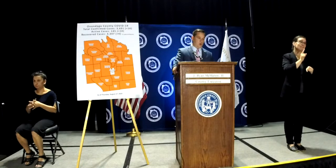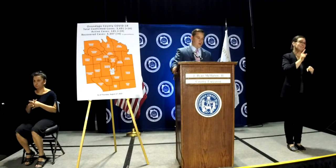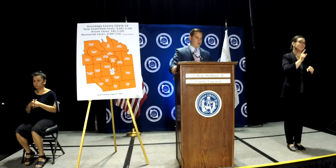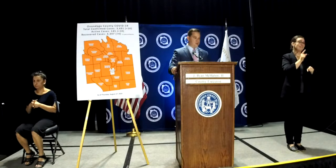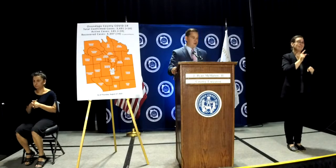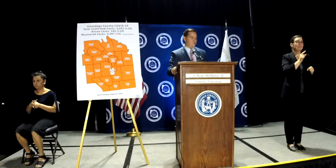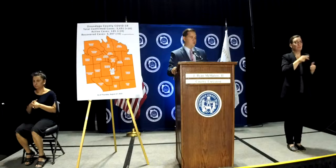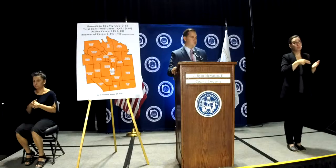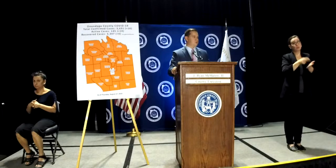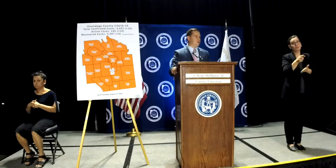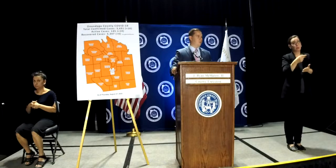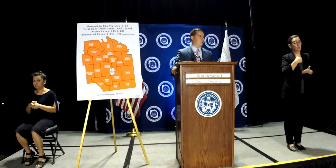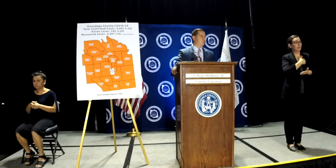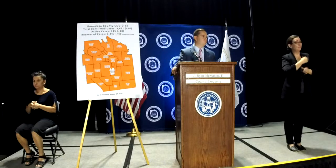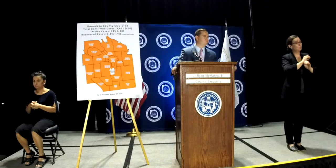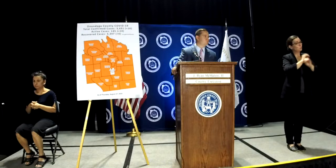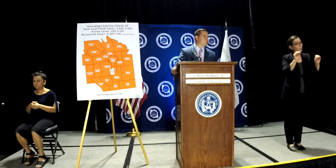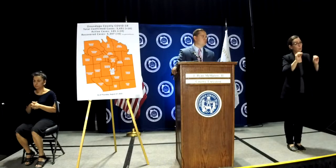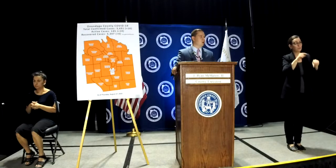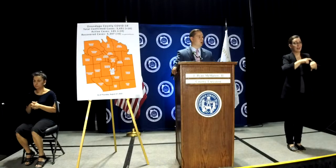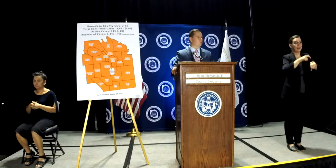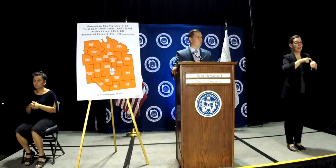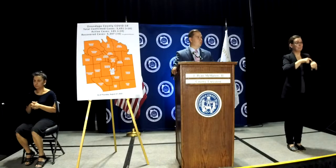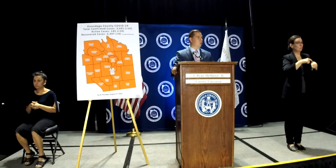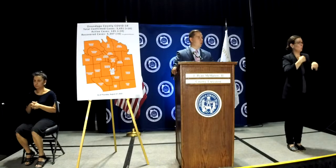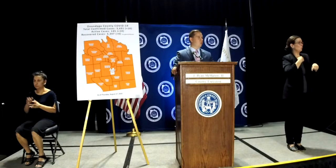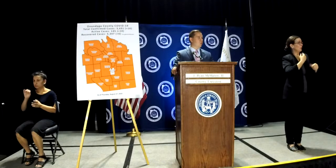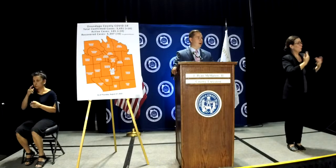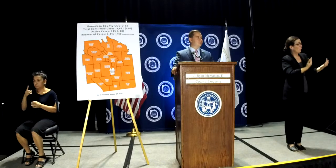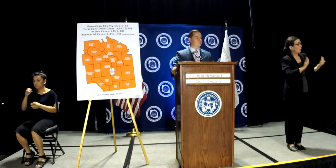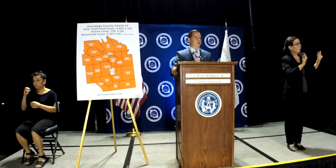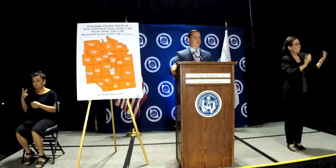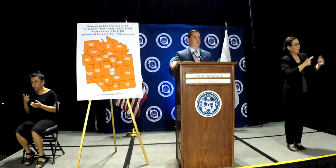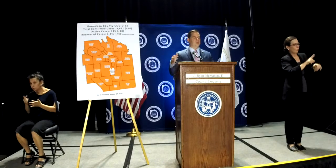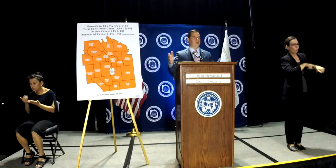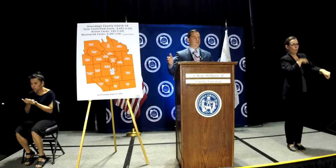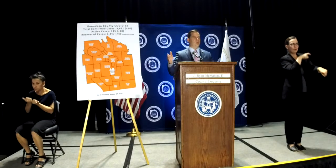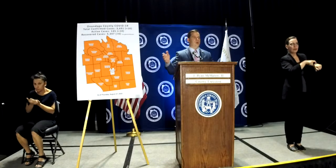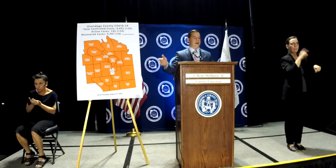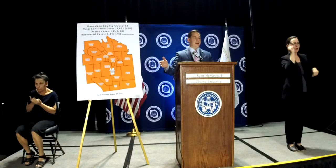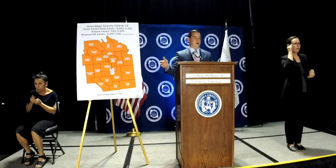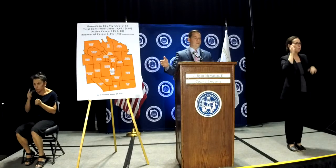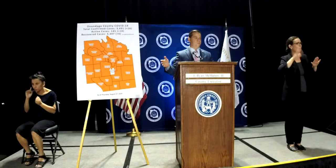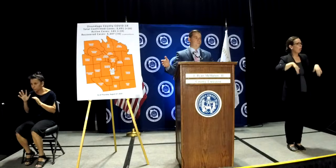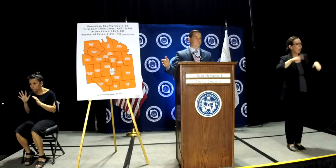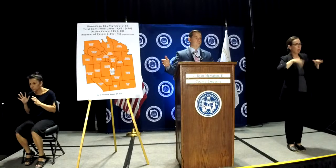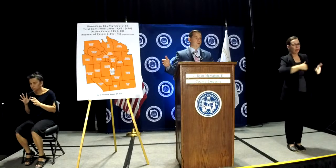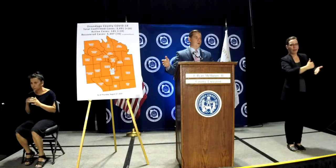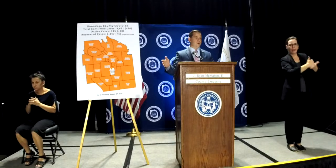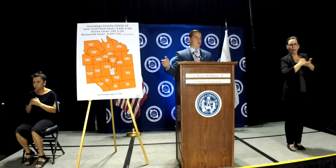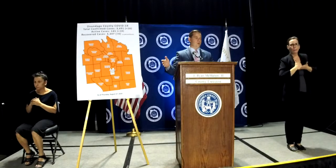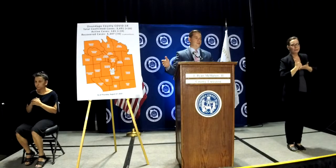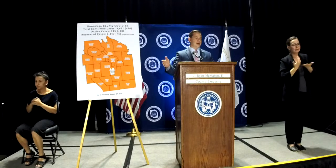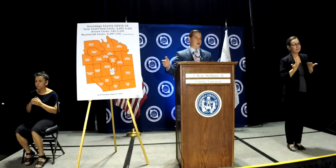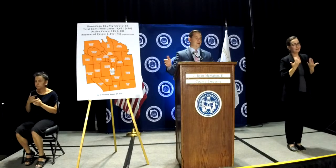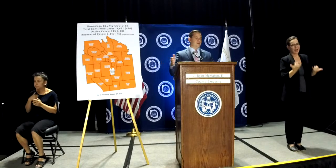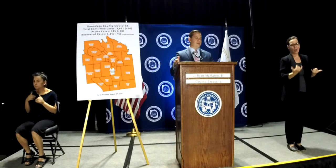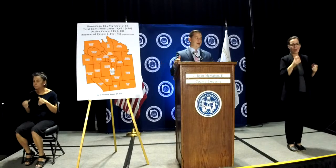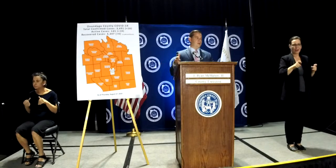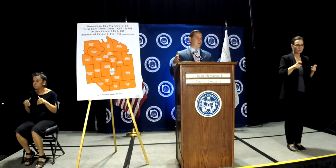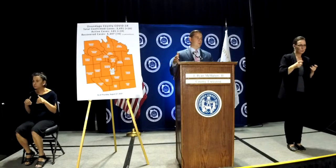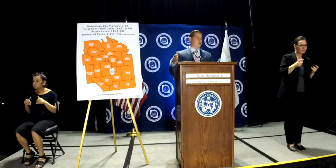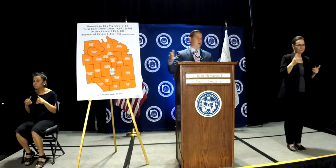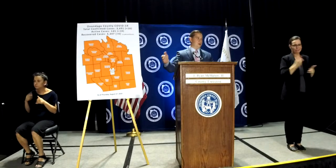some reorganization efforts in September, but we want to be able to get more data in real time,